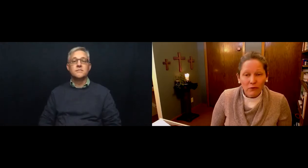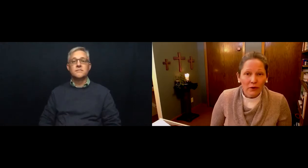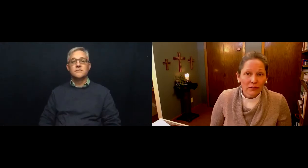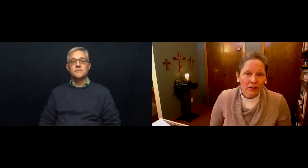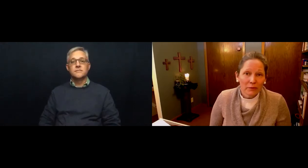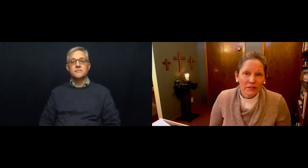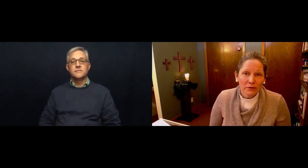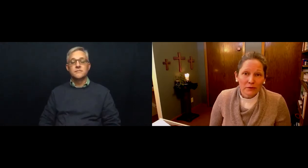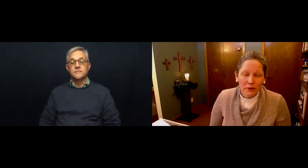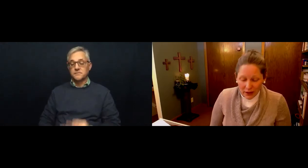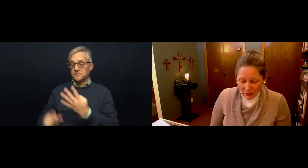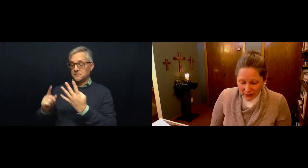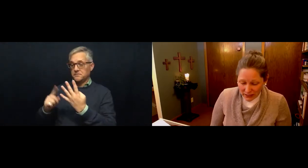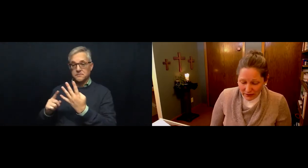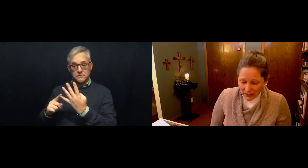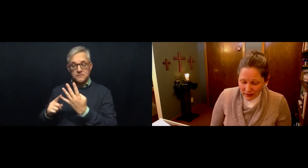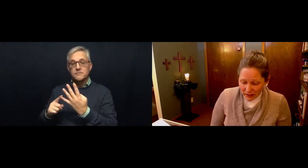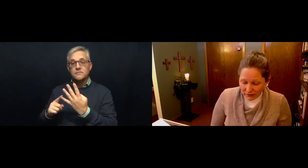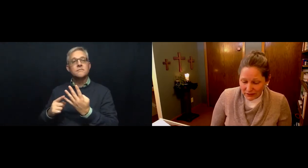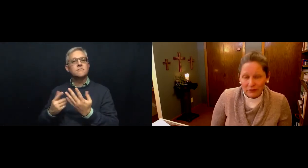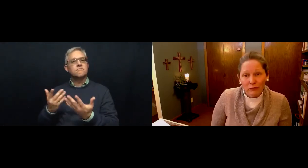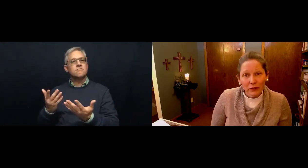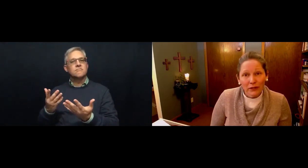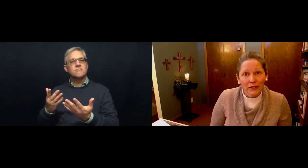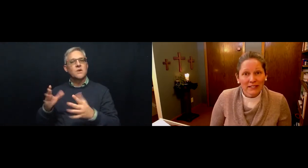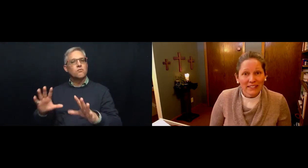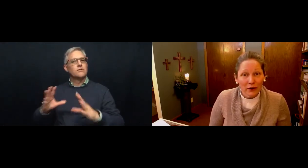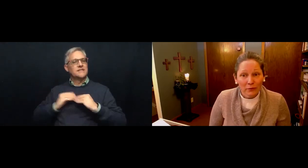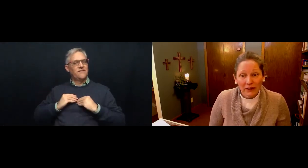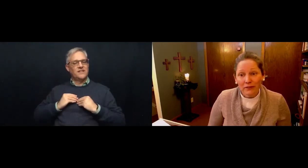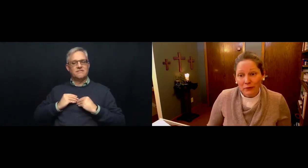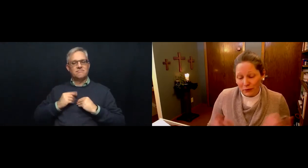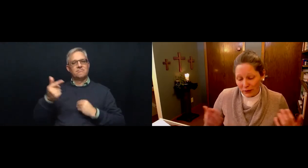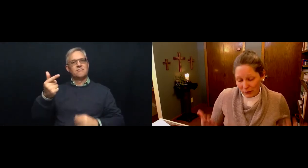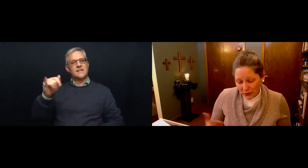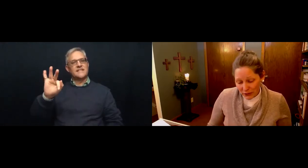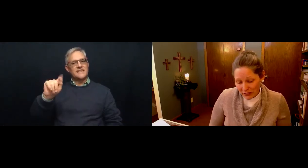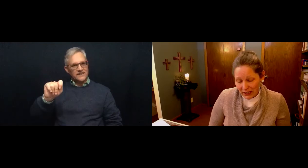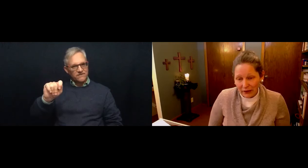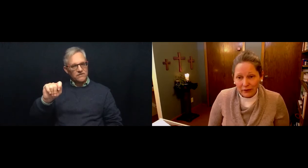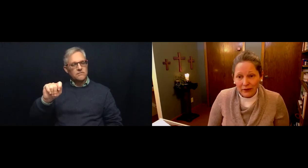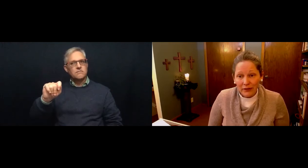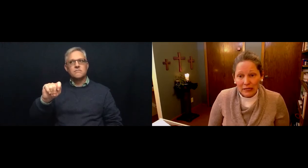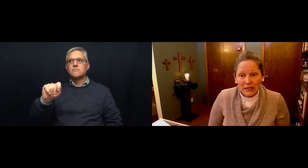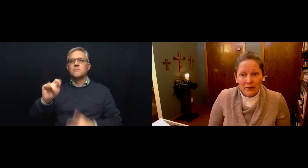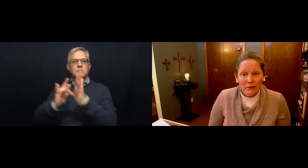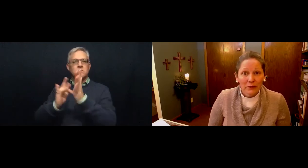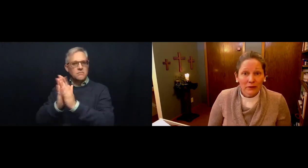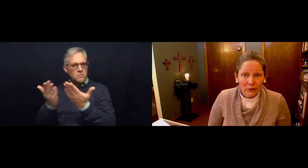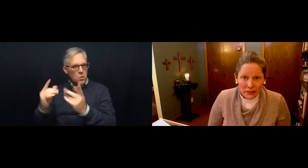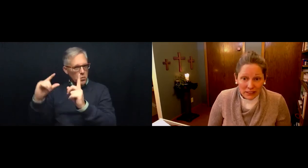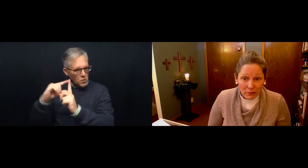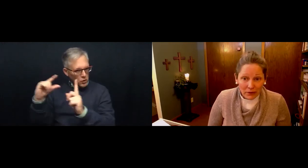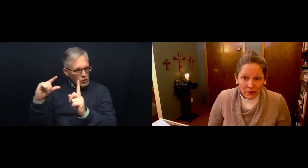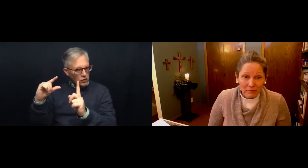And a fourth comes through receiving the gifts of word and sacrament through our worship together with